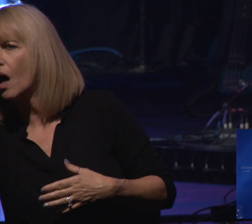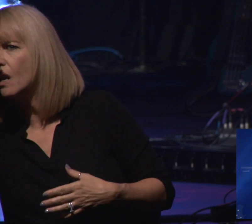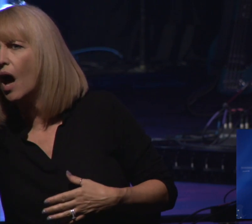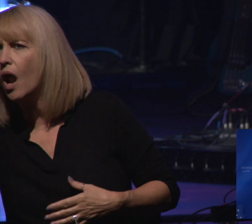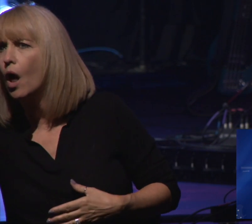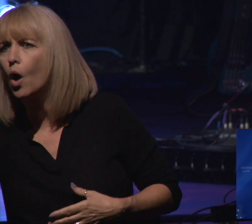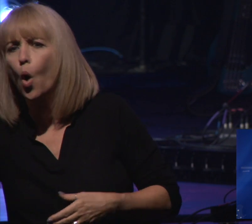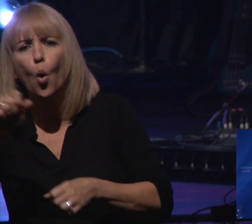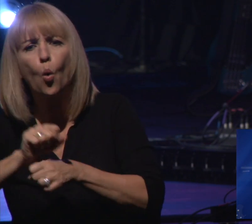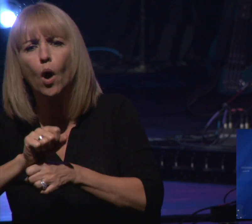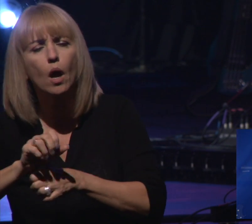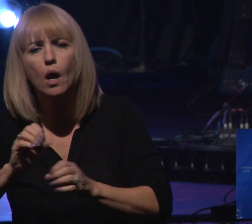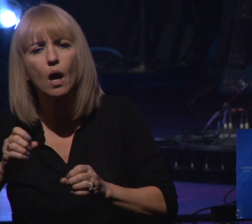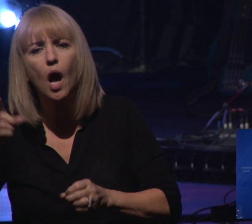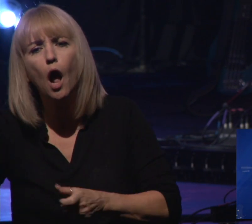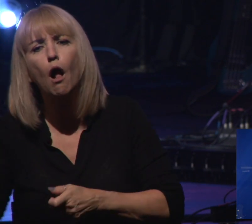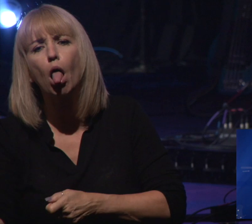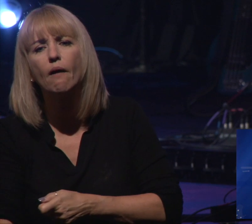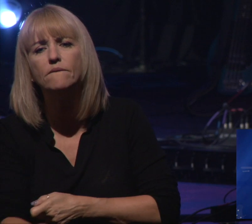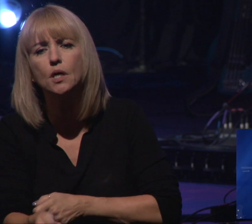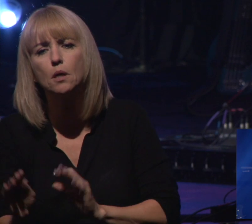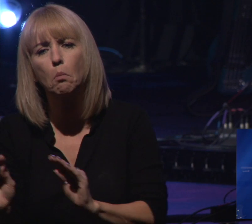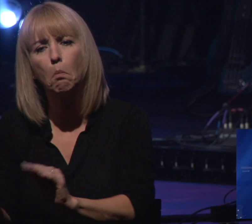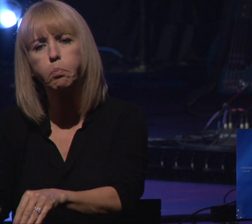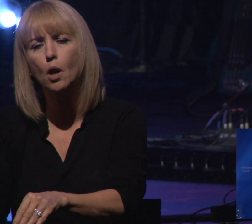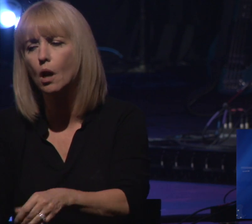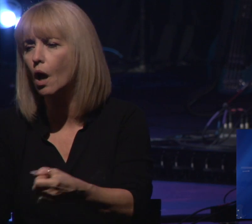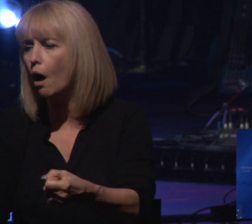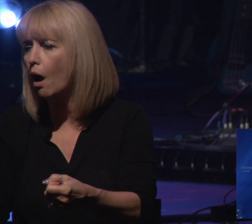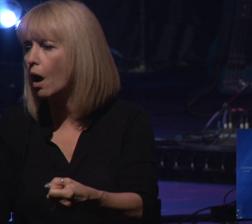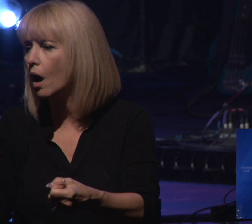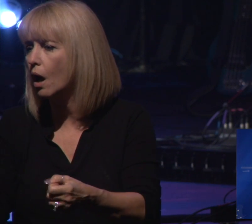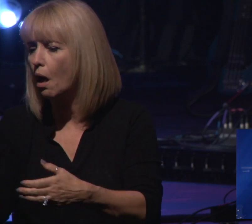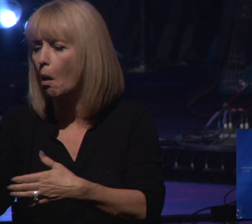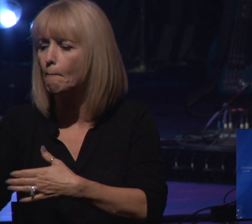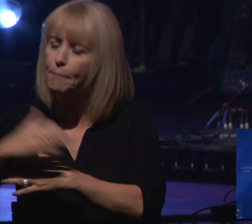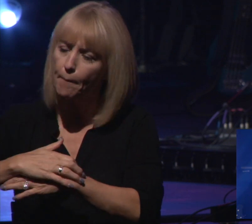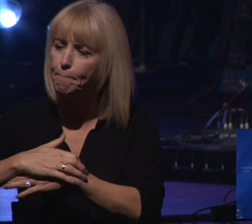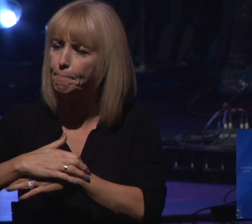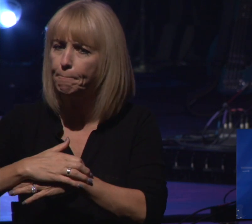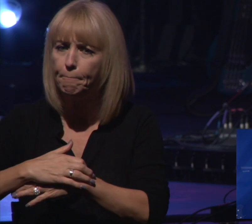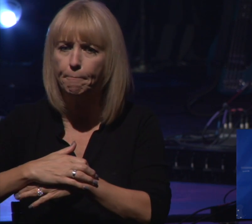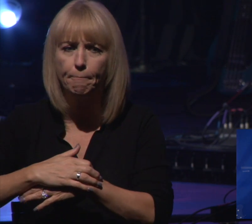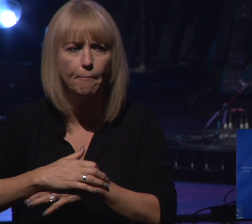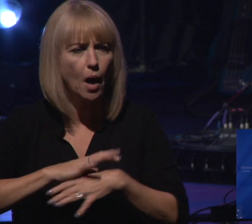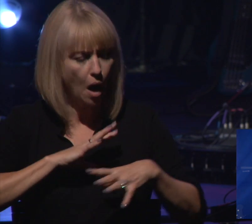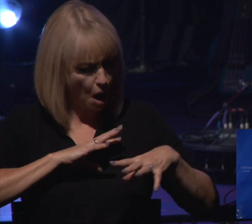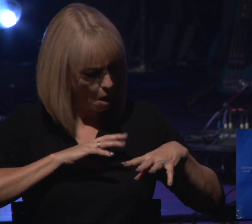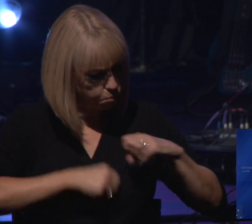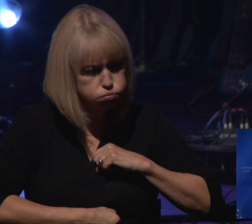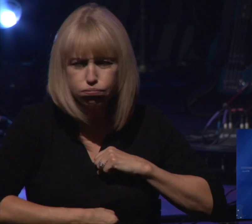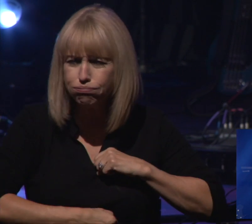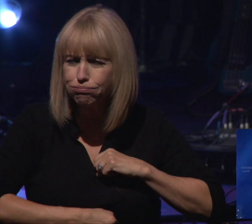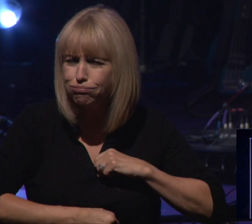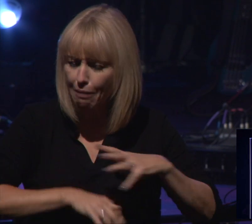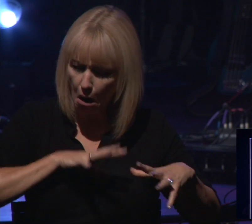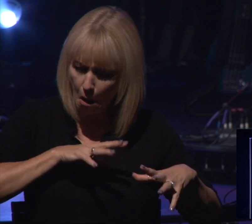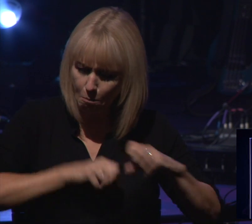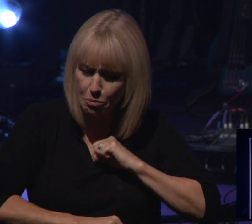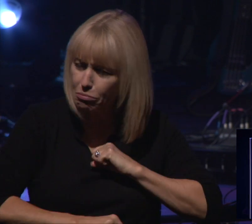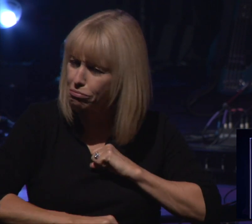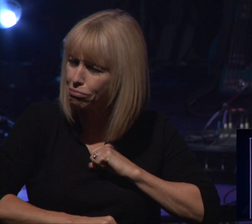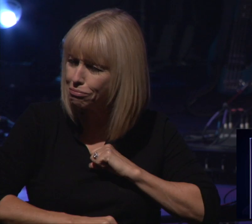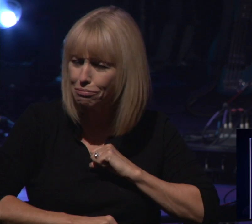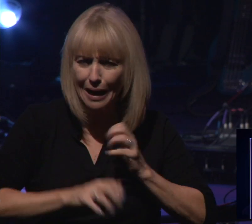in his car and taking off. The damage that was done to that little boy carried with him for a long time. And